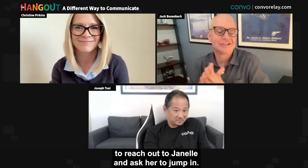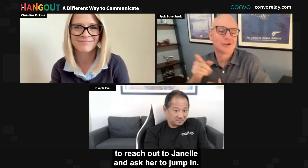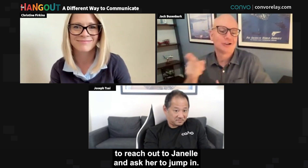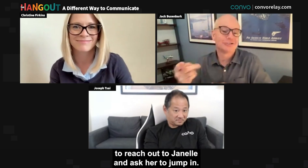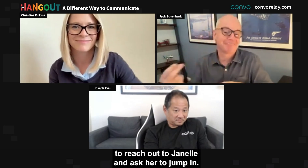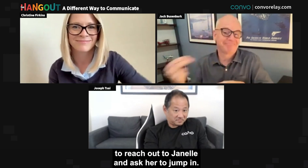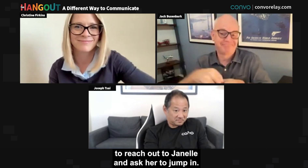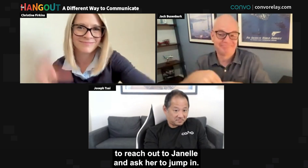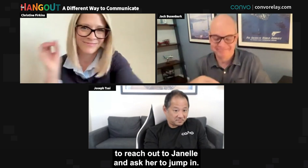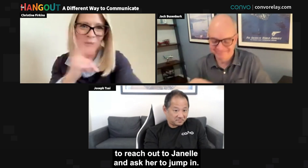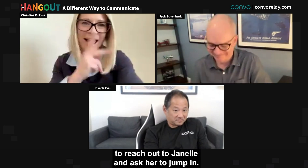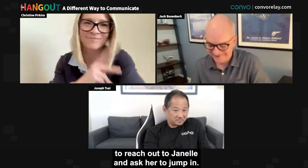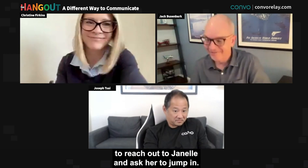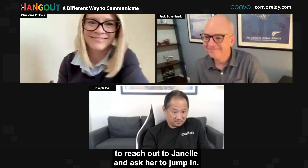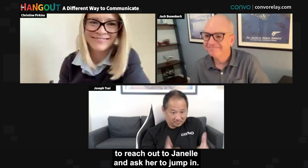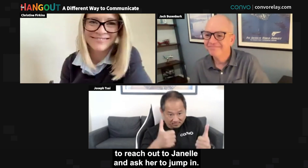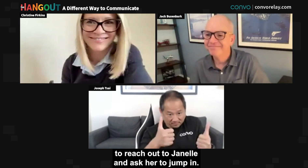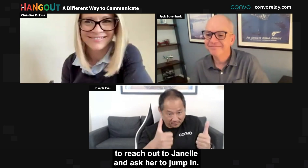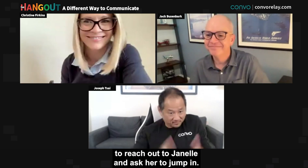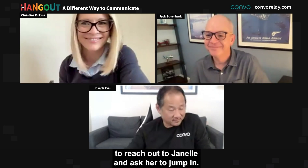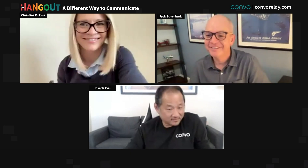reach out to Janelle and ask her to jump in.